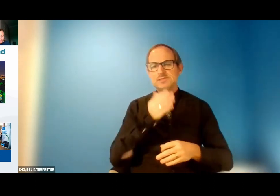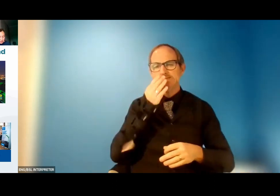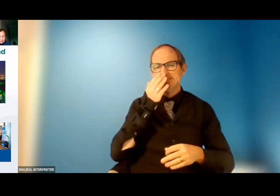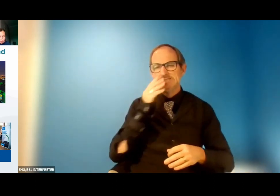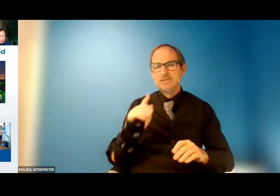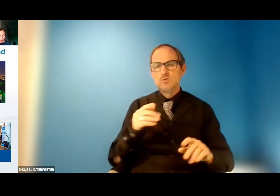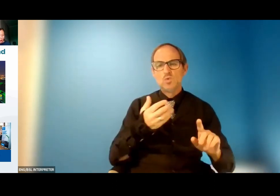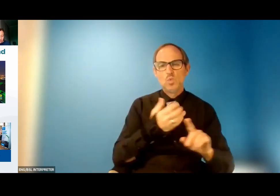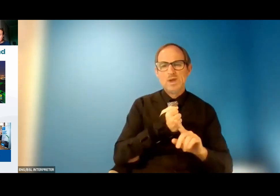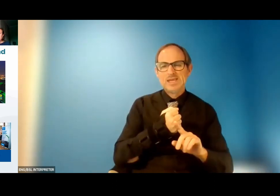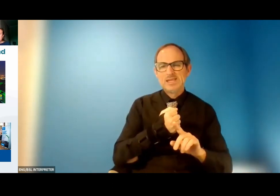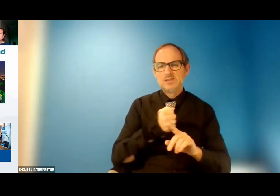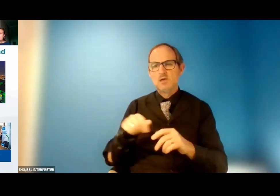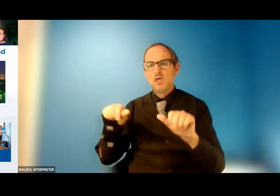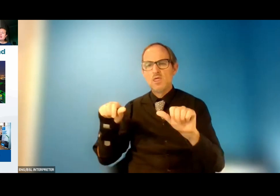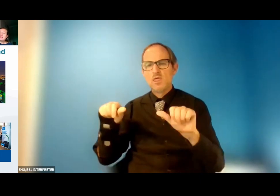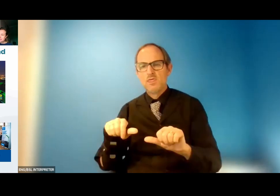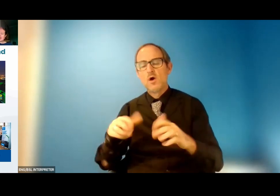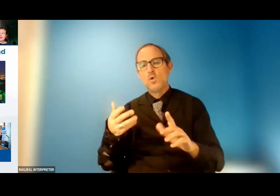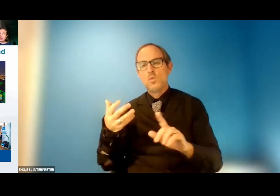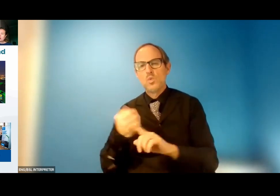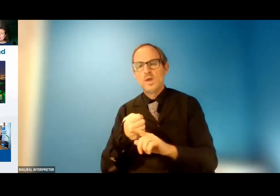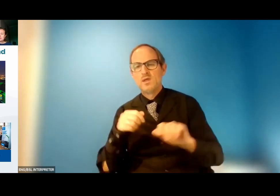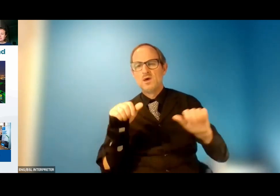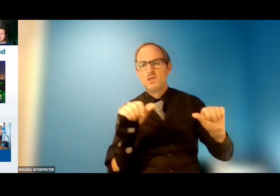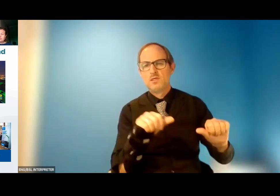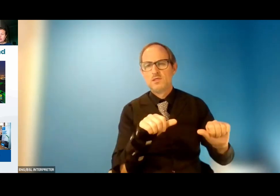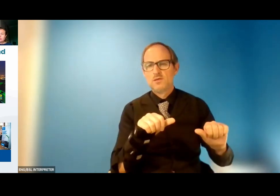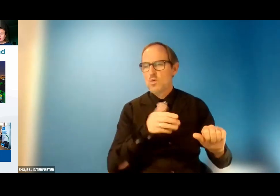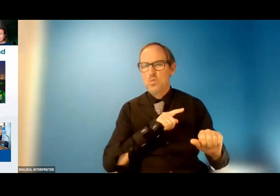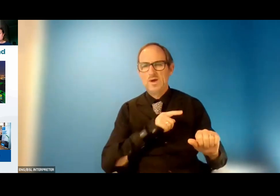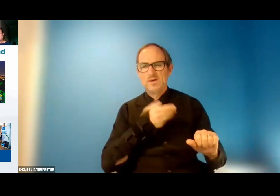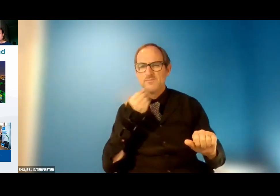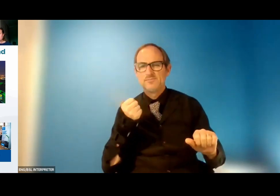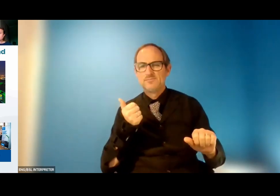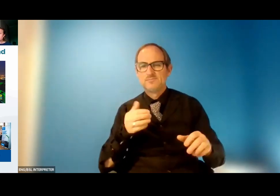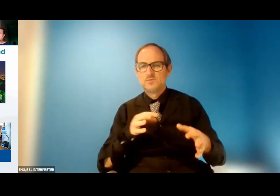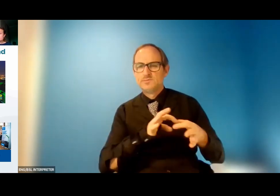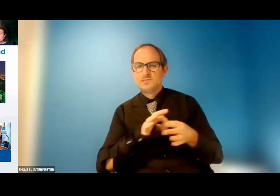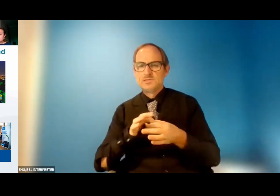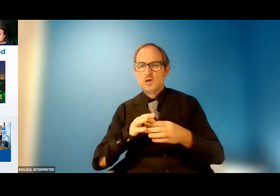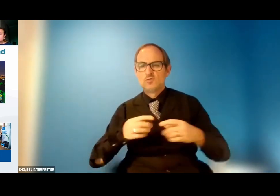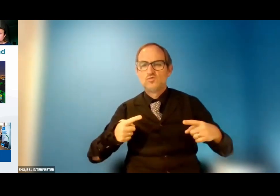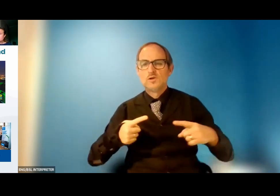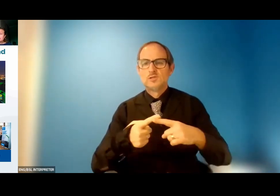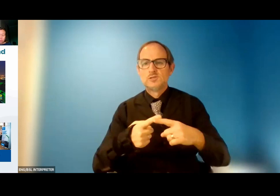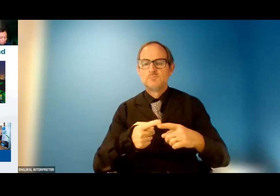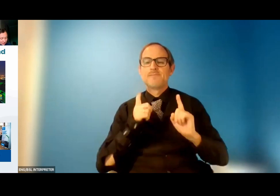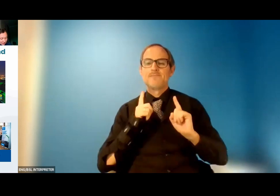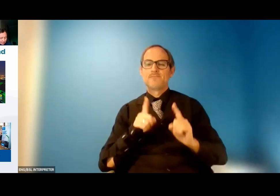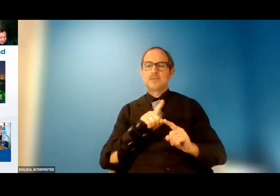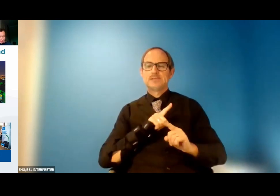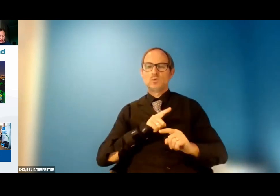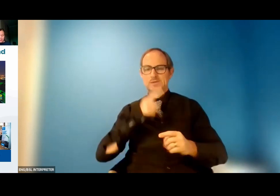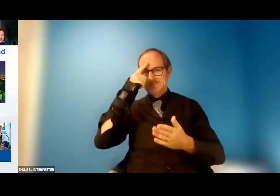those trade-offs weren't obvious unless we started to take that whole system view, which we were using the Doughnut to try and